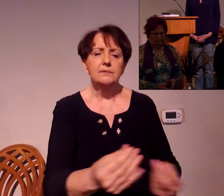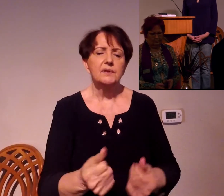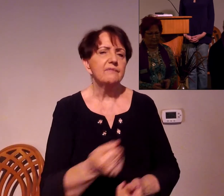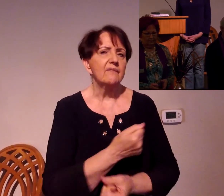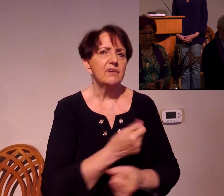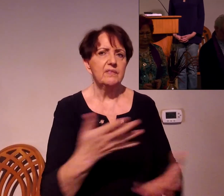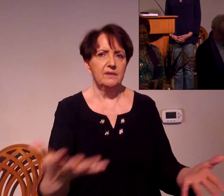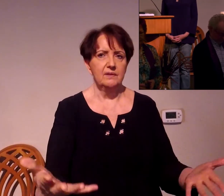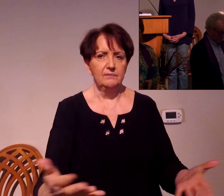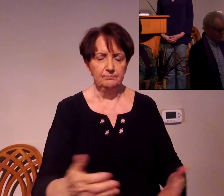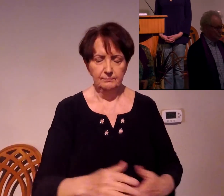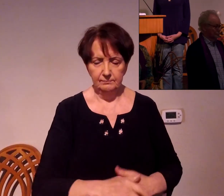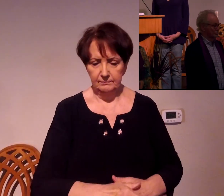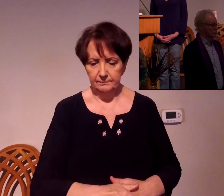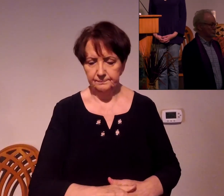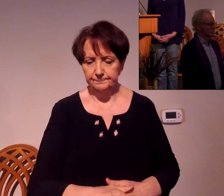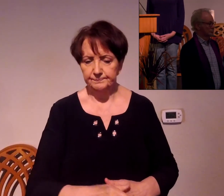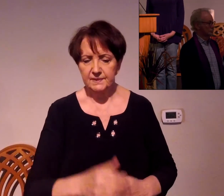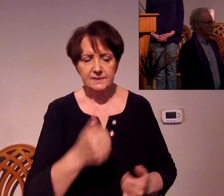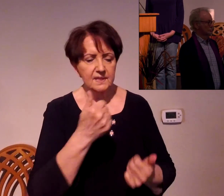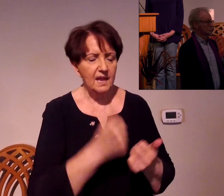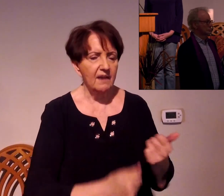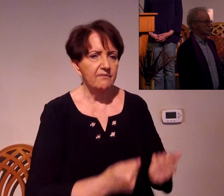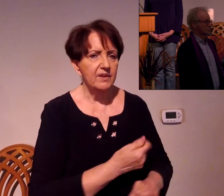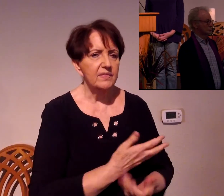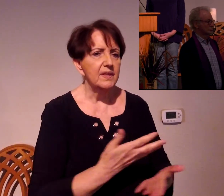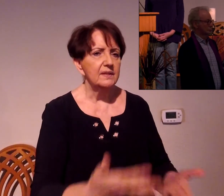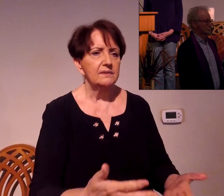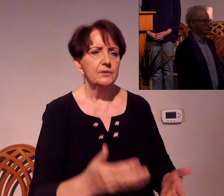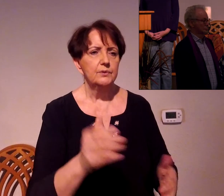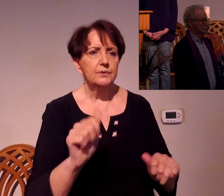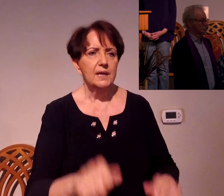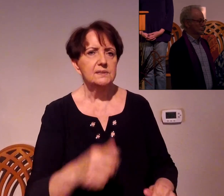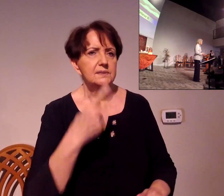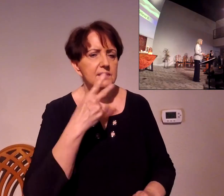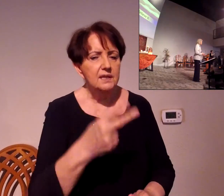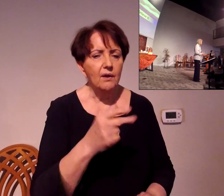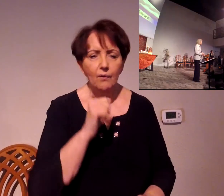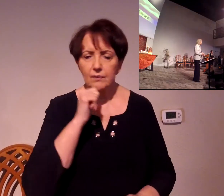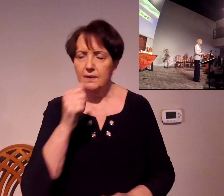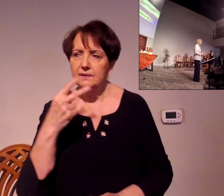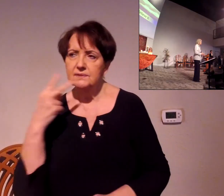It is the everything of everything, seen and unseen.